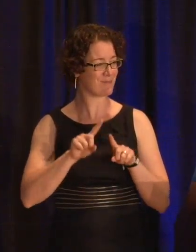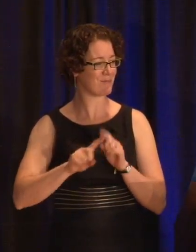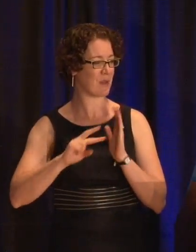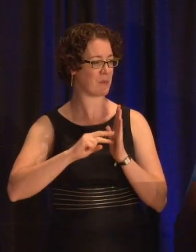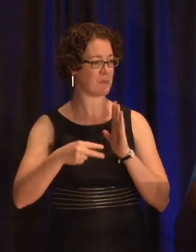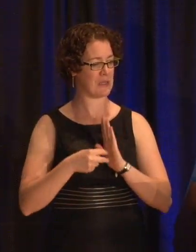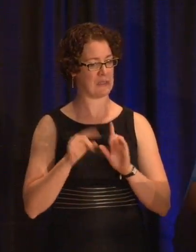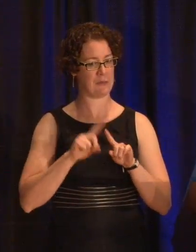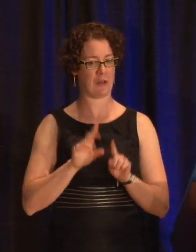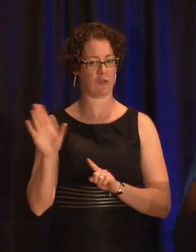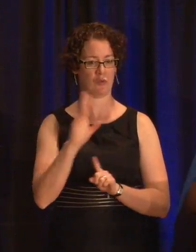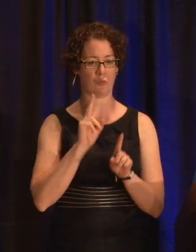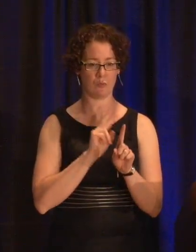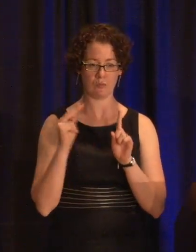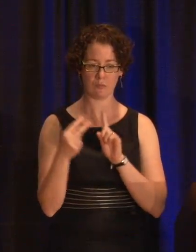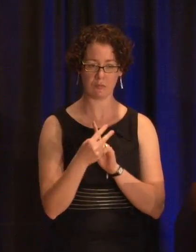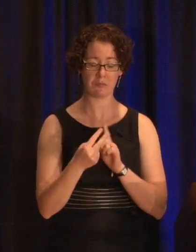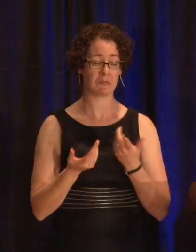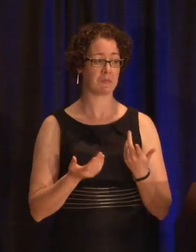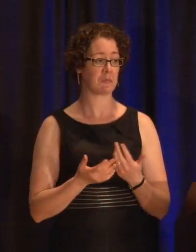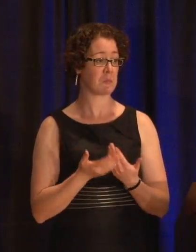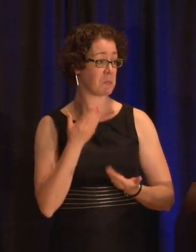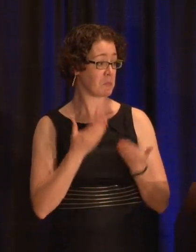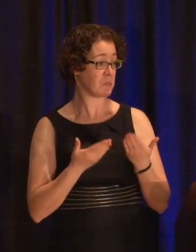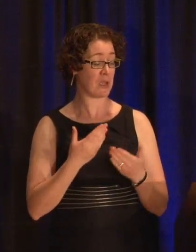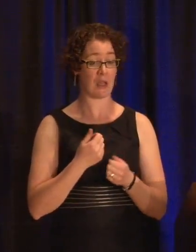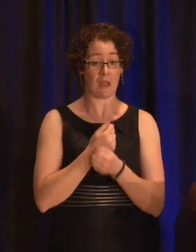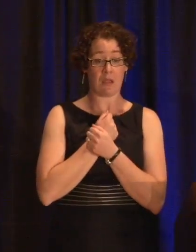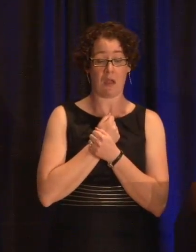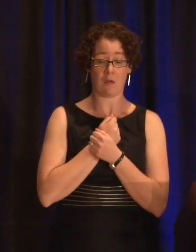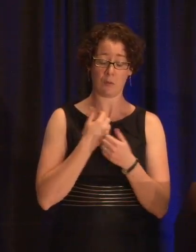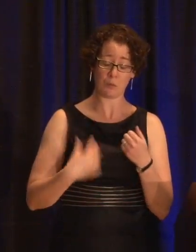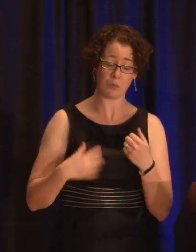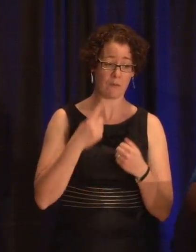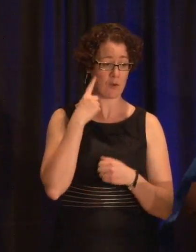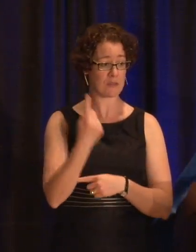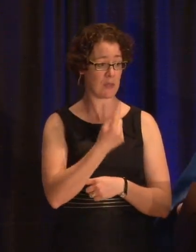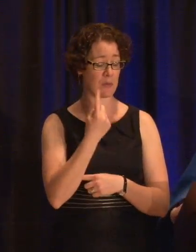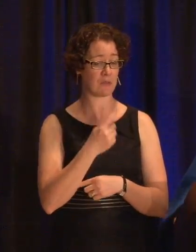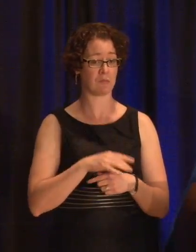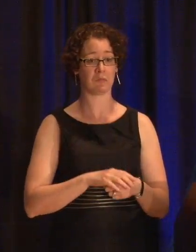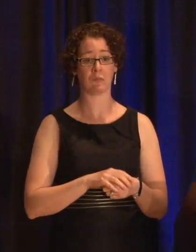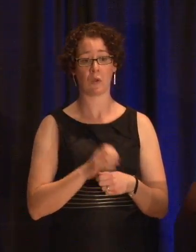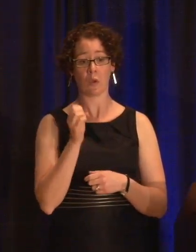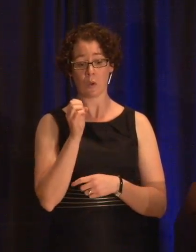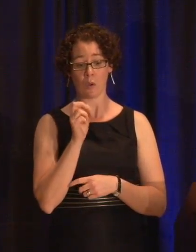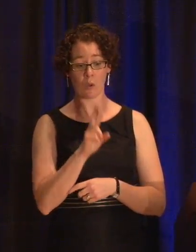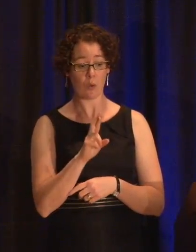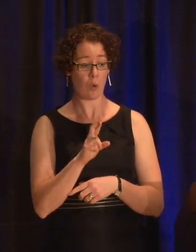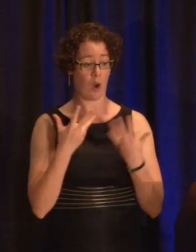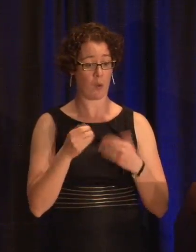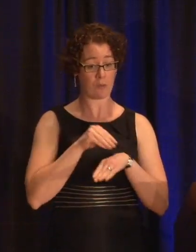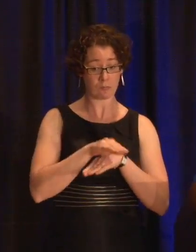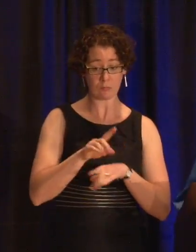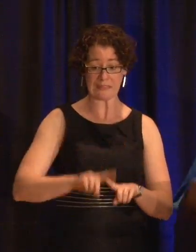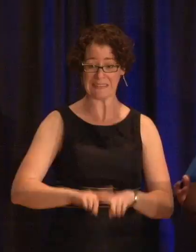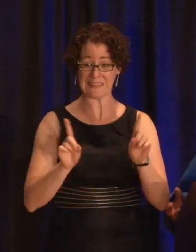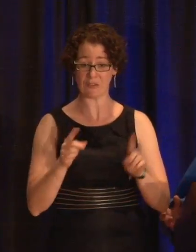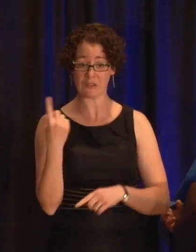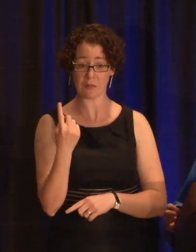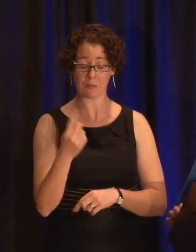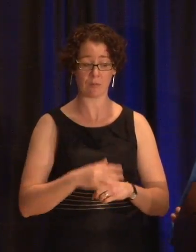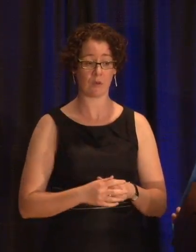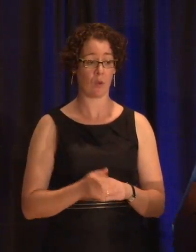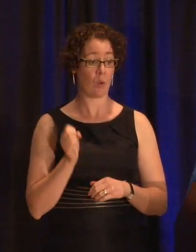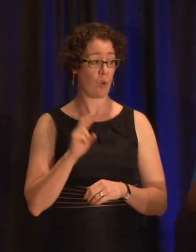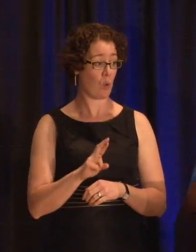outlook. It could root from an undeniable love for something. It could stem from the yearning to make a difference, or it could just